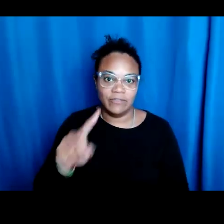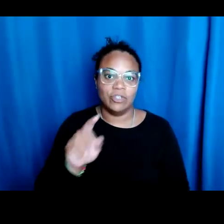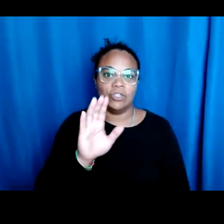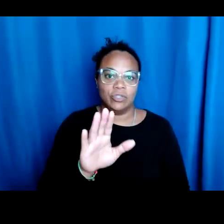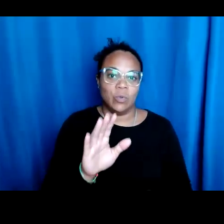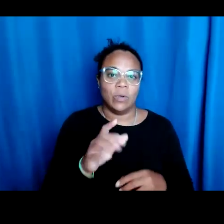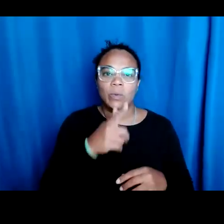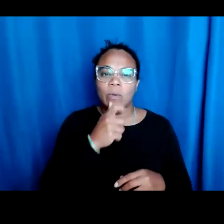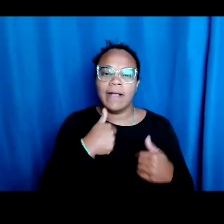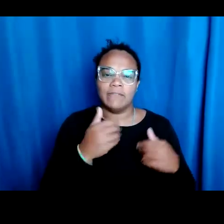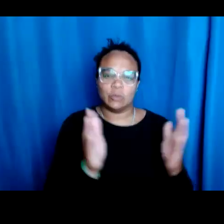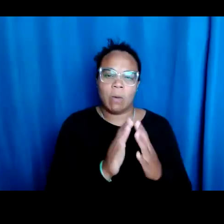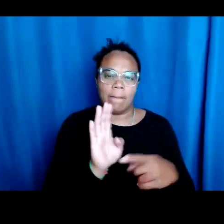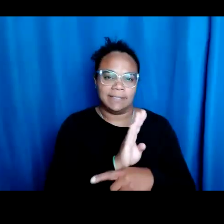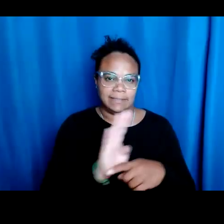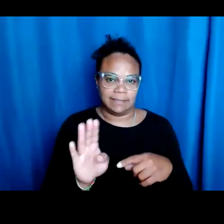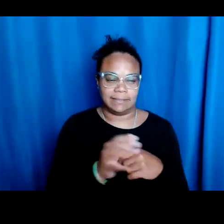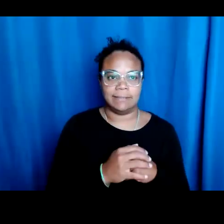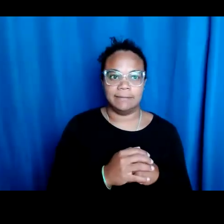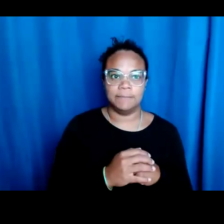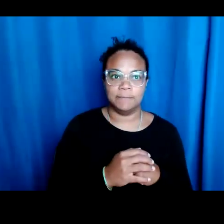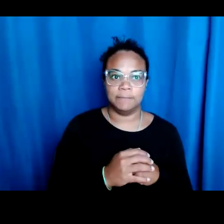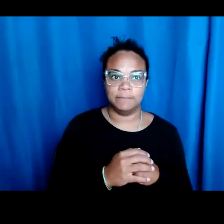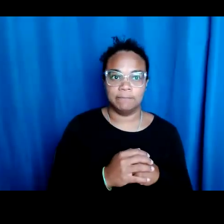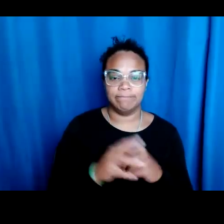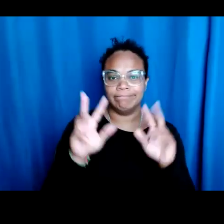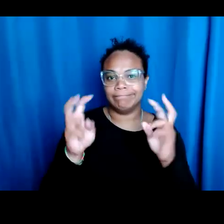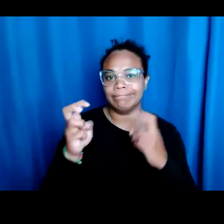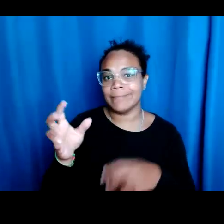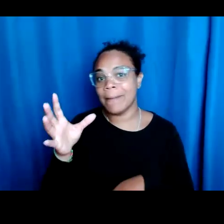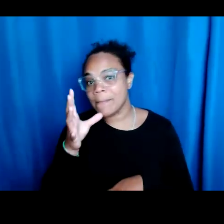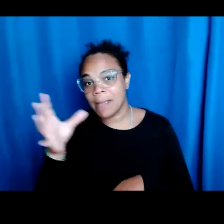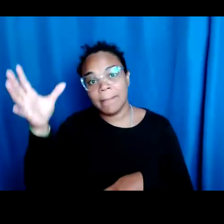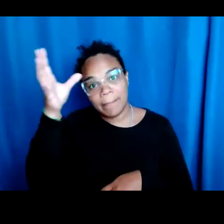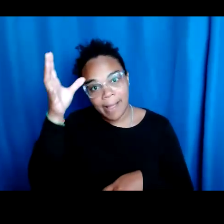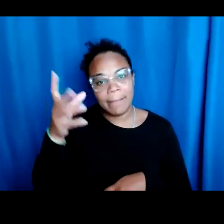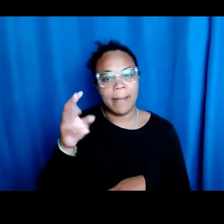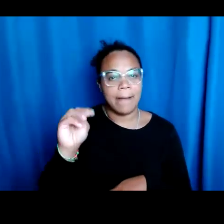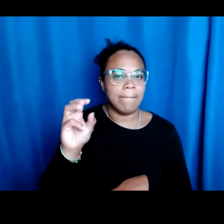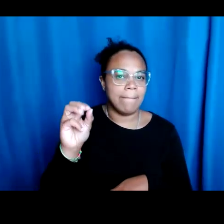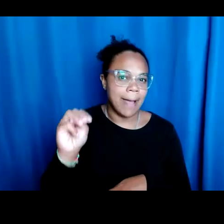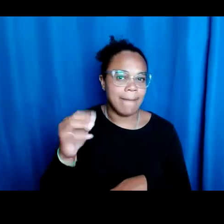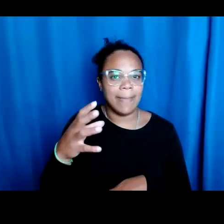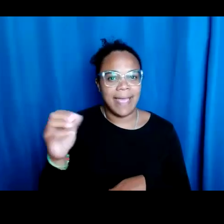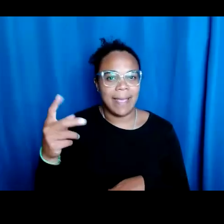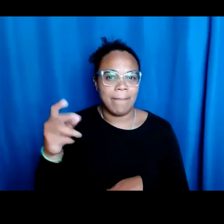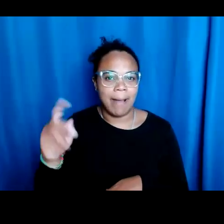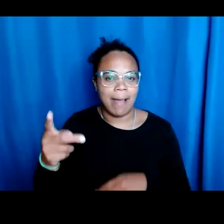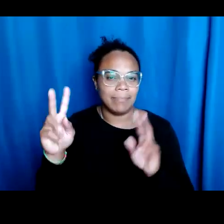smaller, who may be a mom and pop or 2 or 3 man